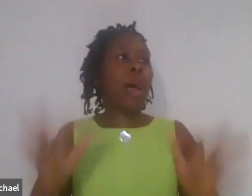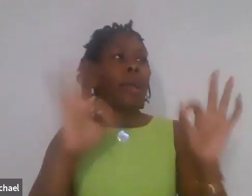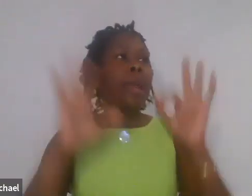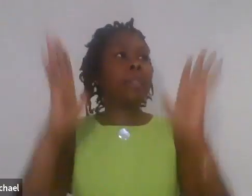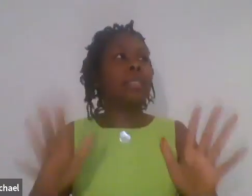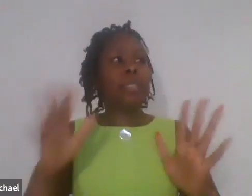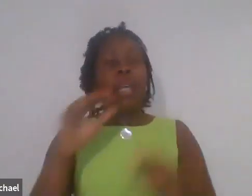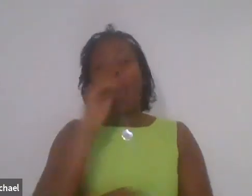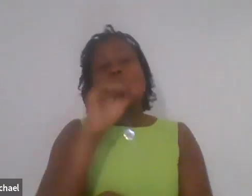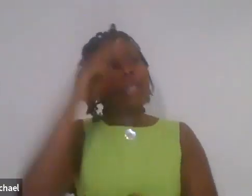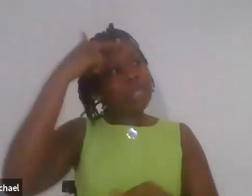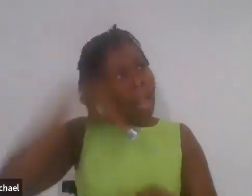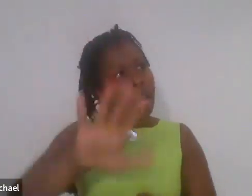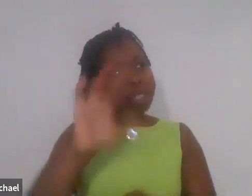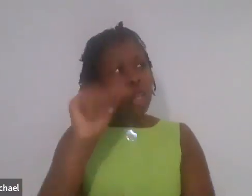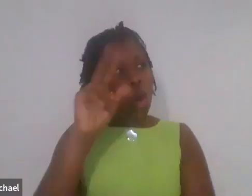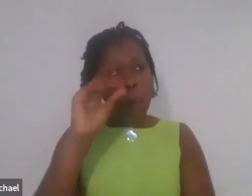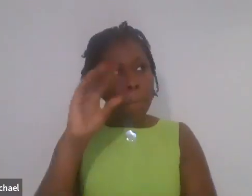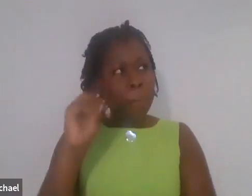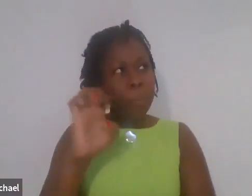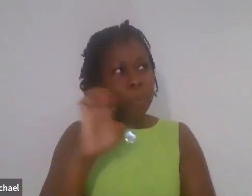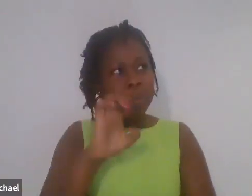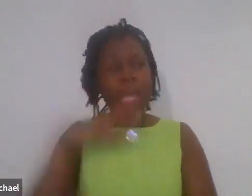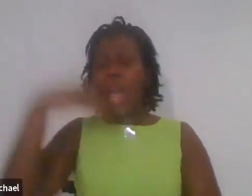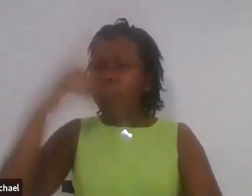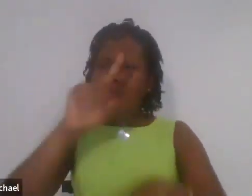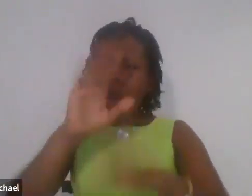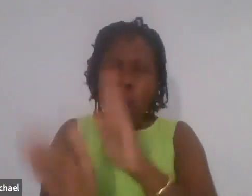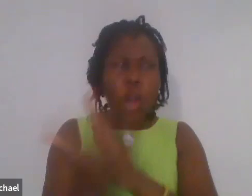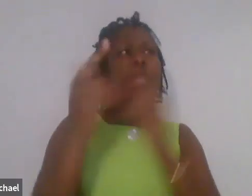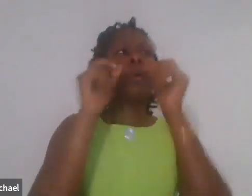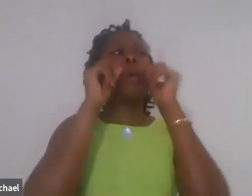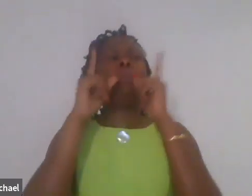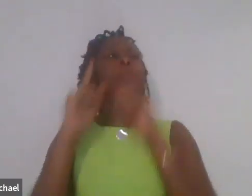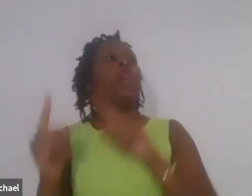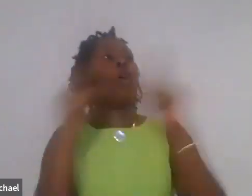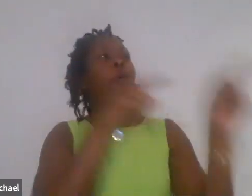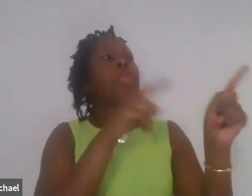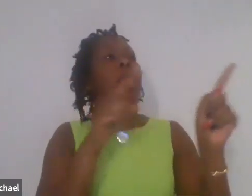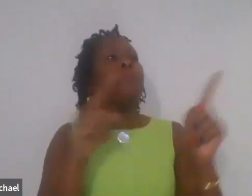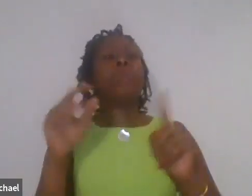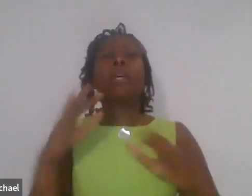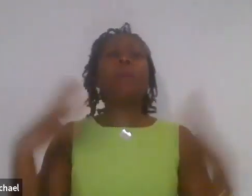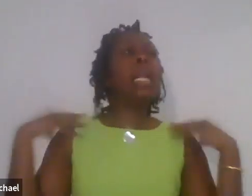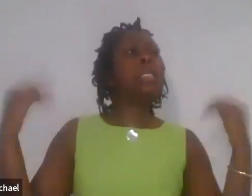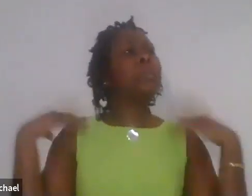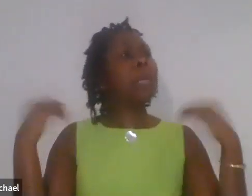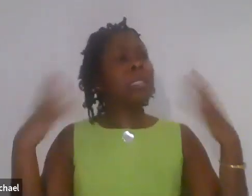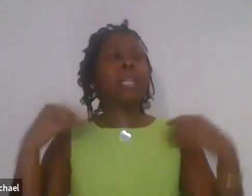I was a dancer at Sarakasi Dome. Every morning. So every morning I should wake up. I used to wake up, go